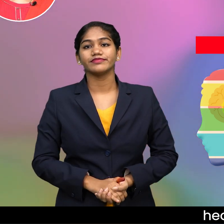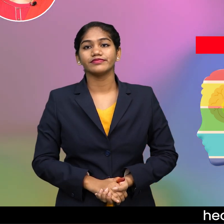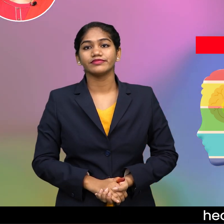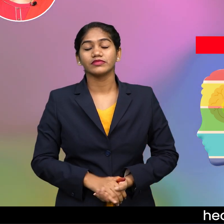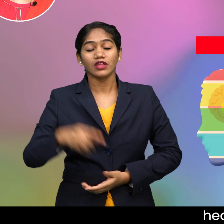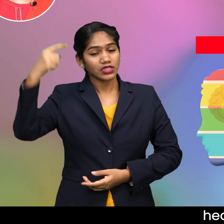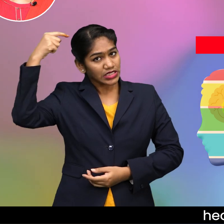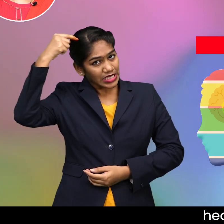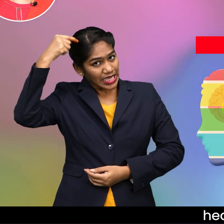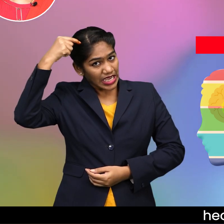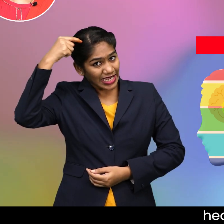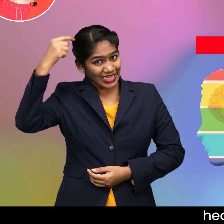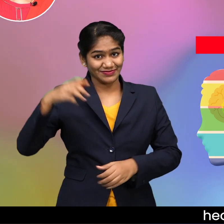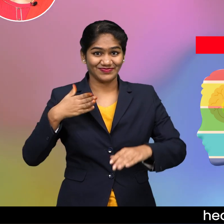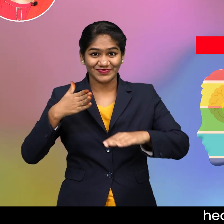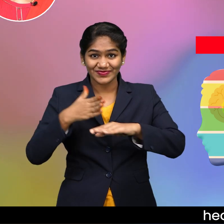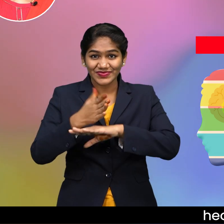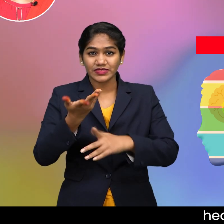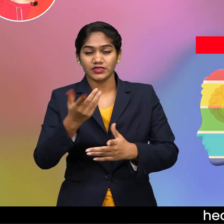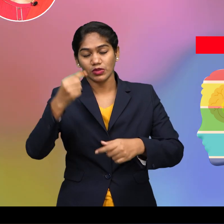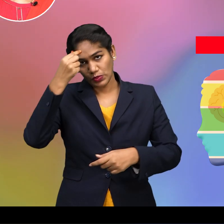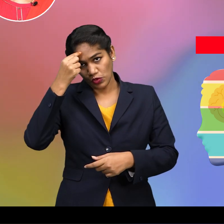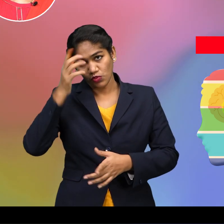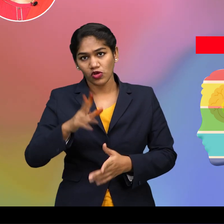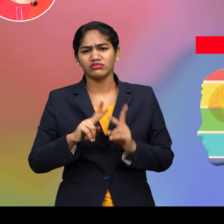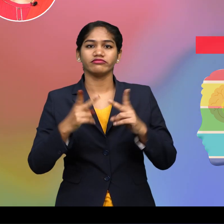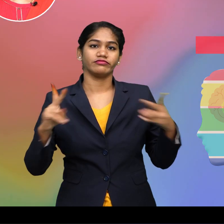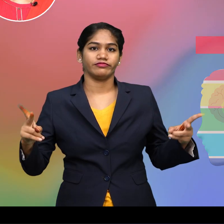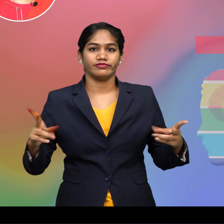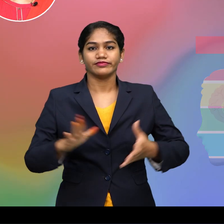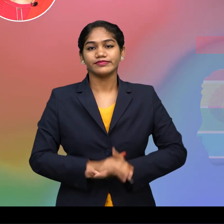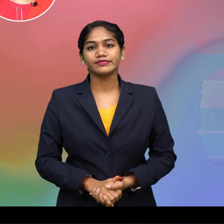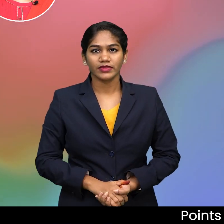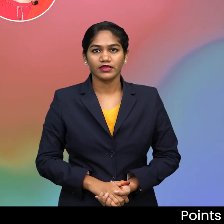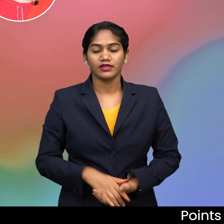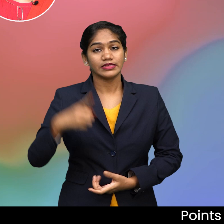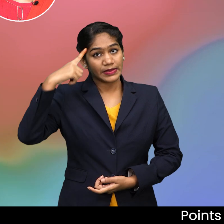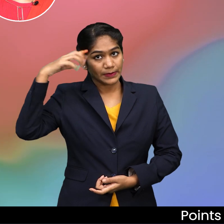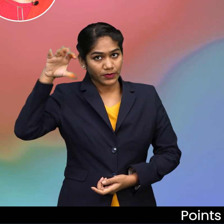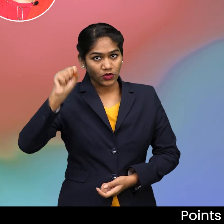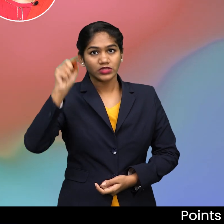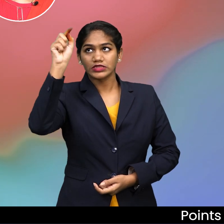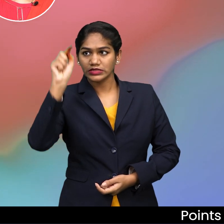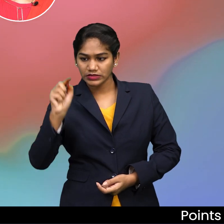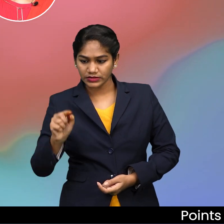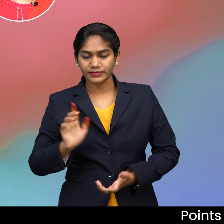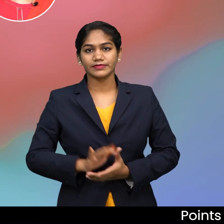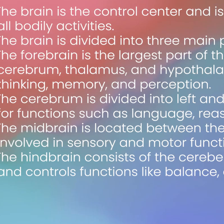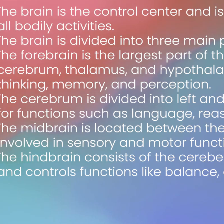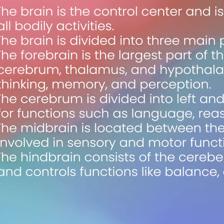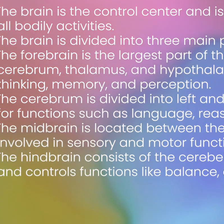head injuries, etc. Points to remember.